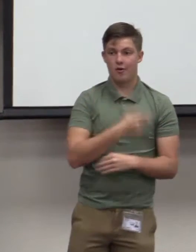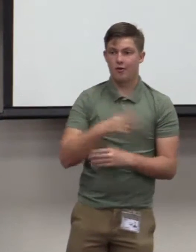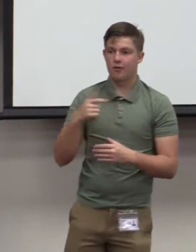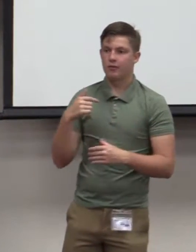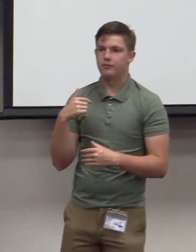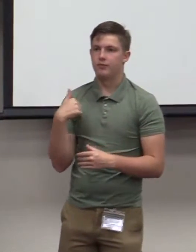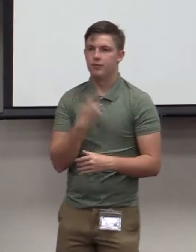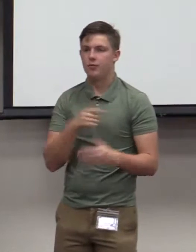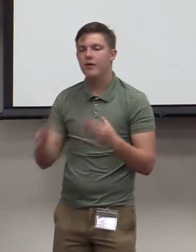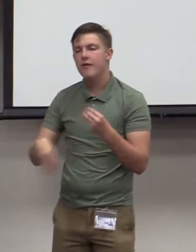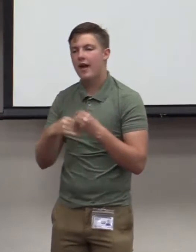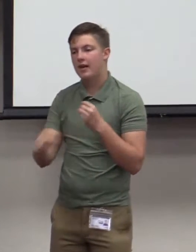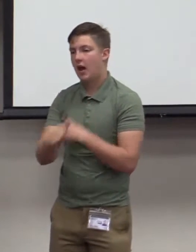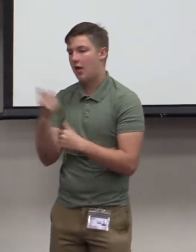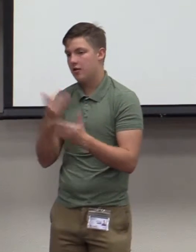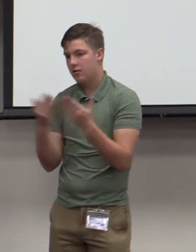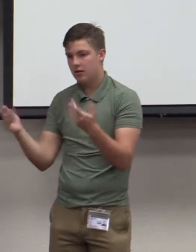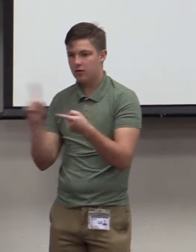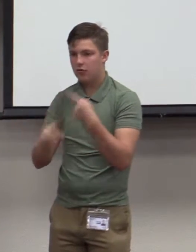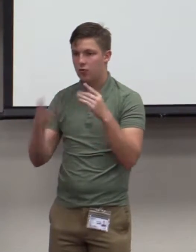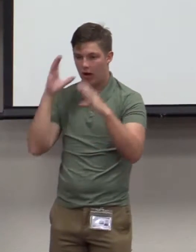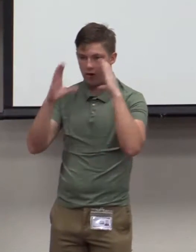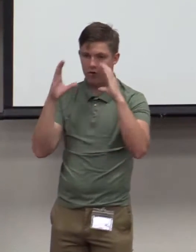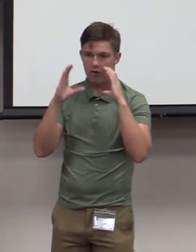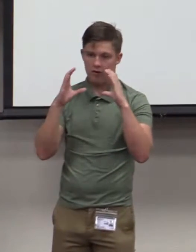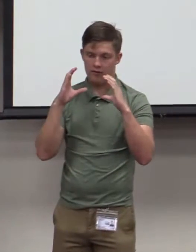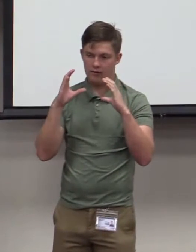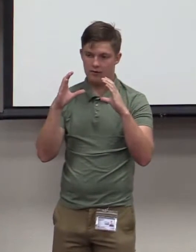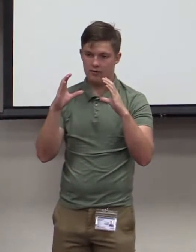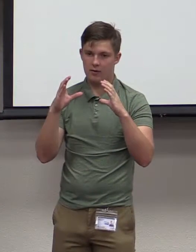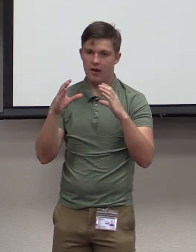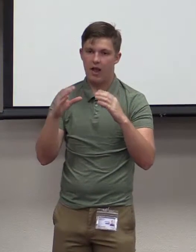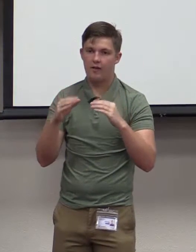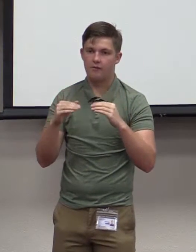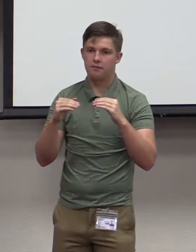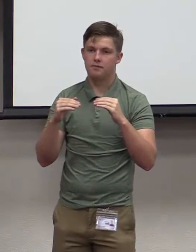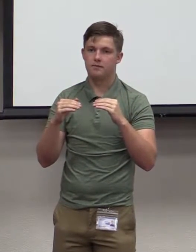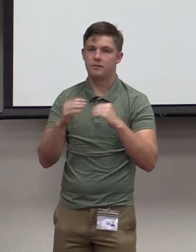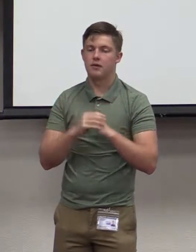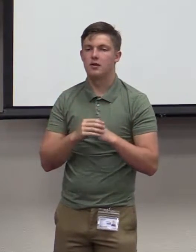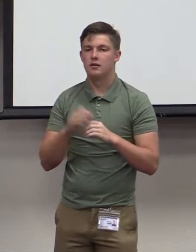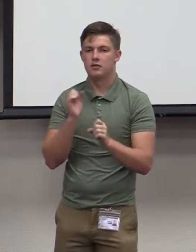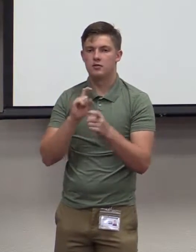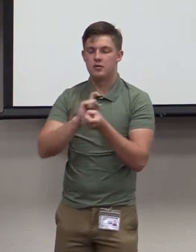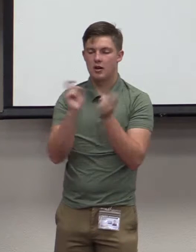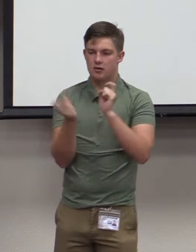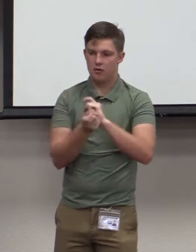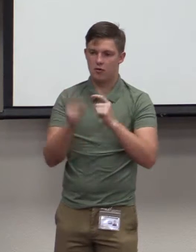have added other things to a conversation that have taken it to a quarrel.